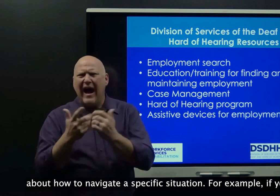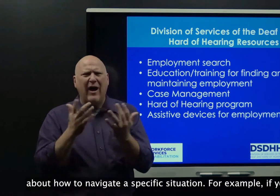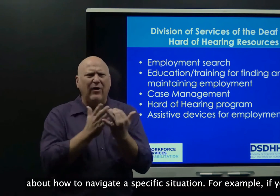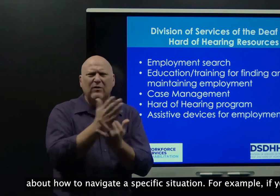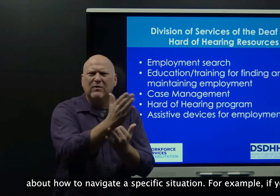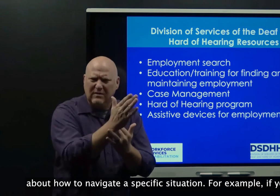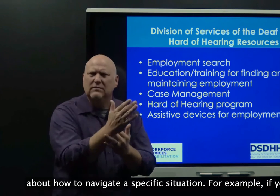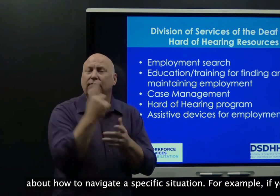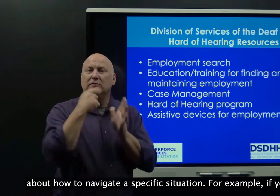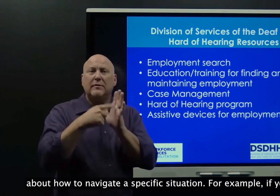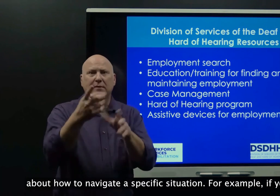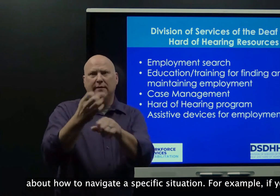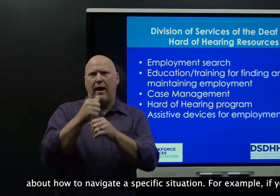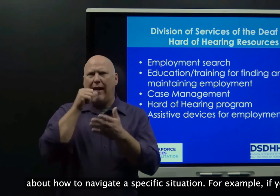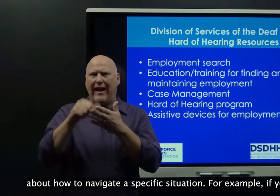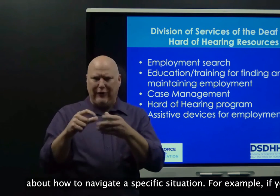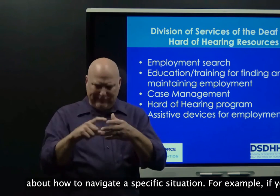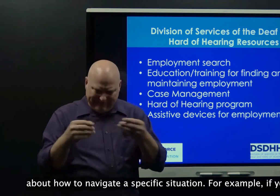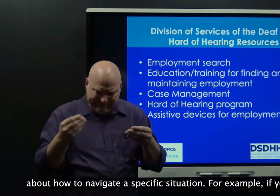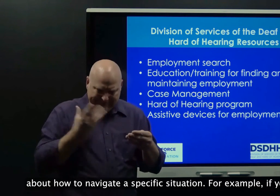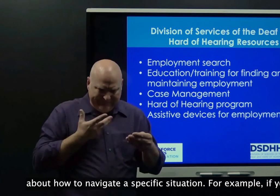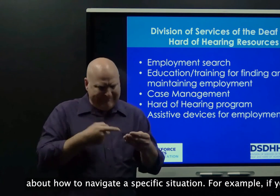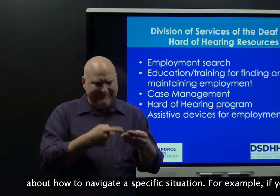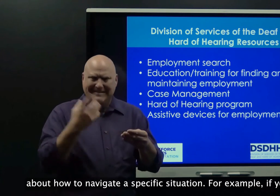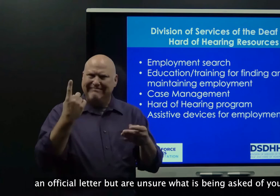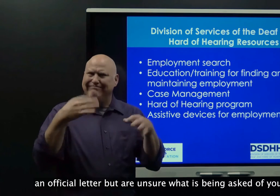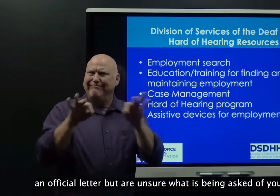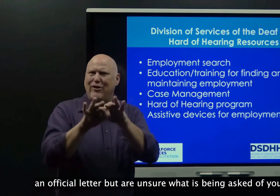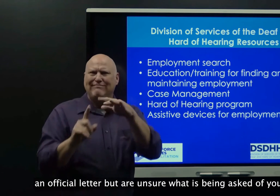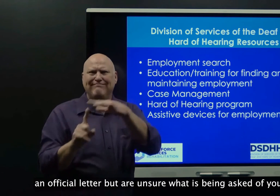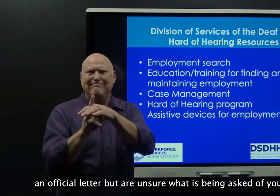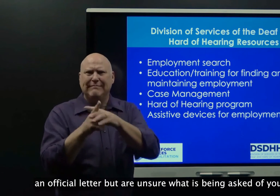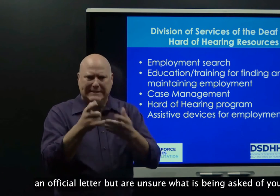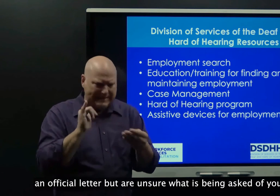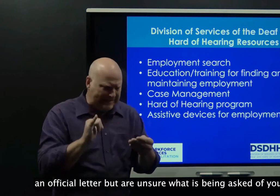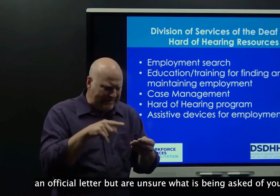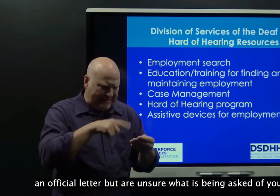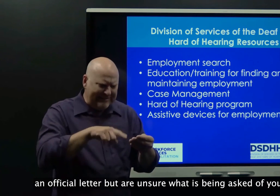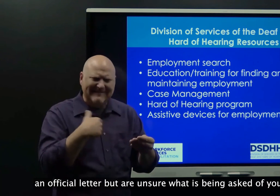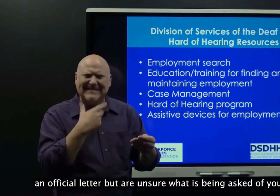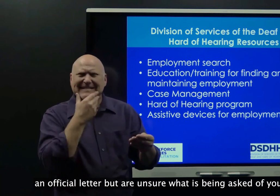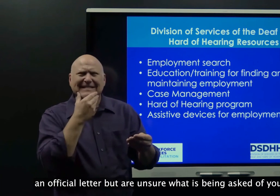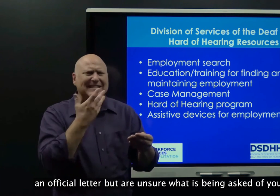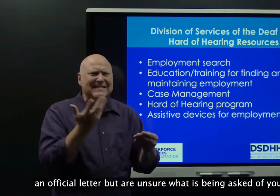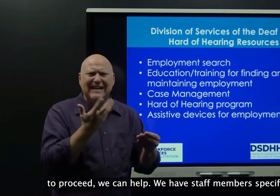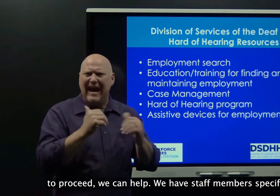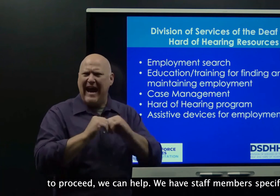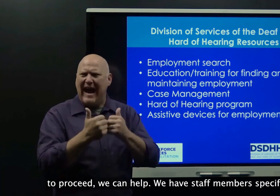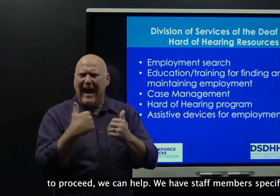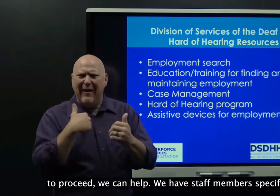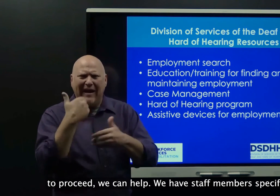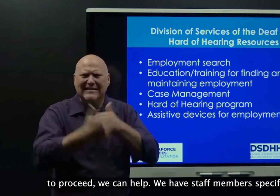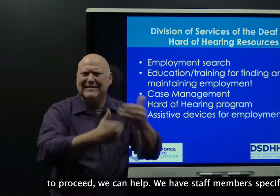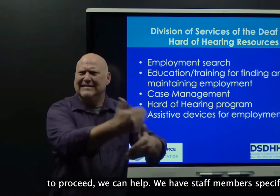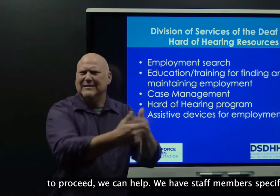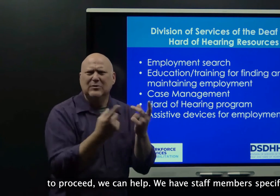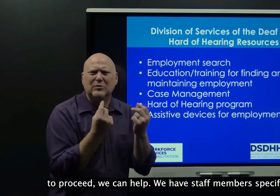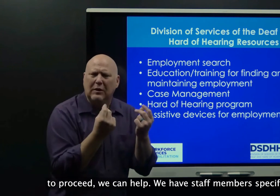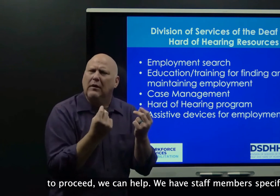specific situation. For example, if you receive an official letter but are unsure what is being asked of you or how to proceed, we can help. We